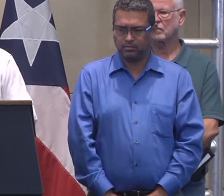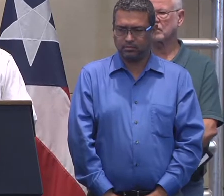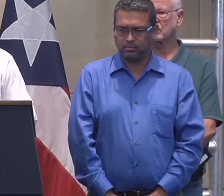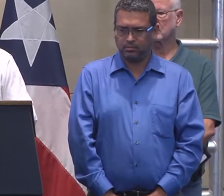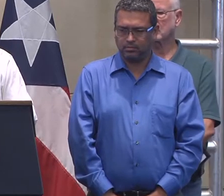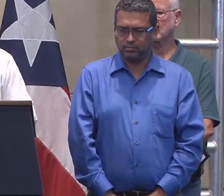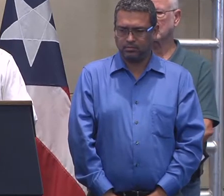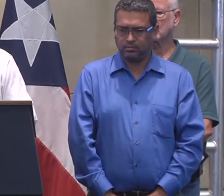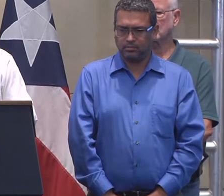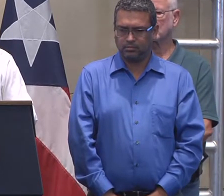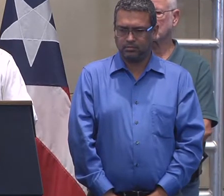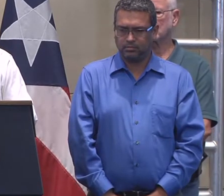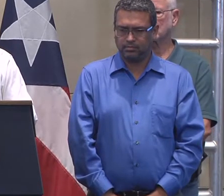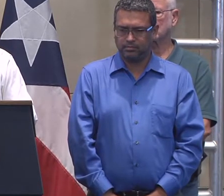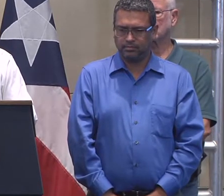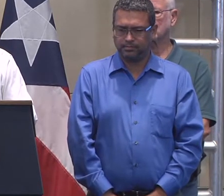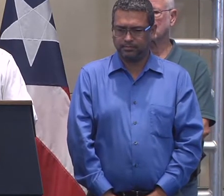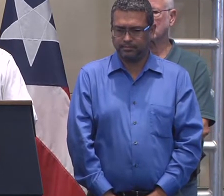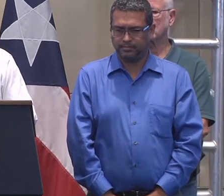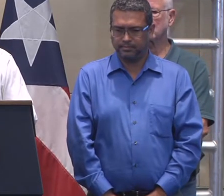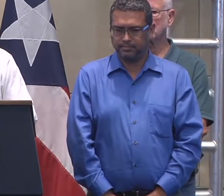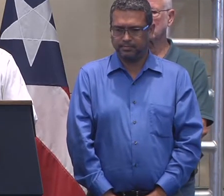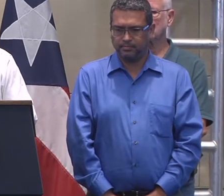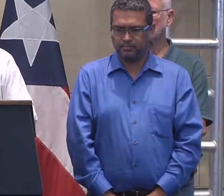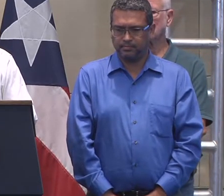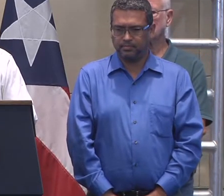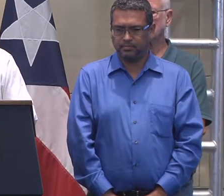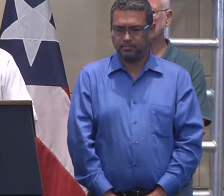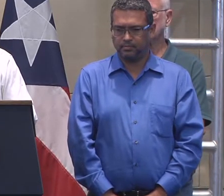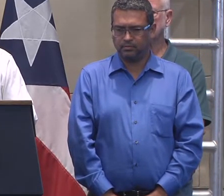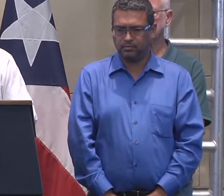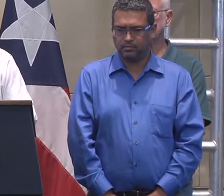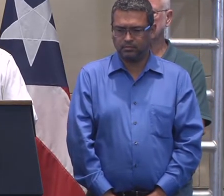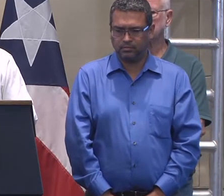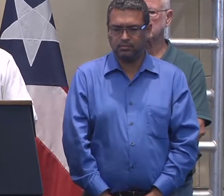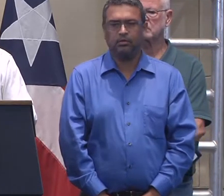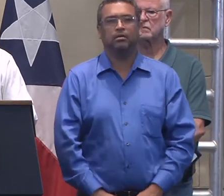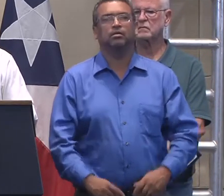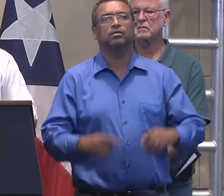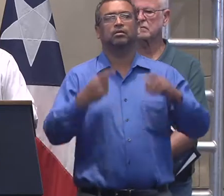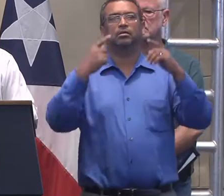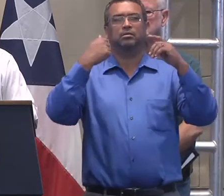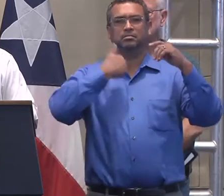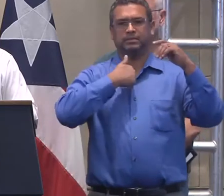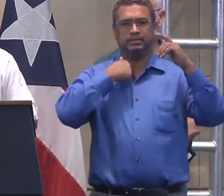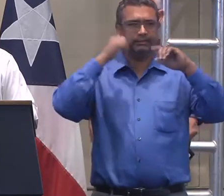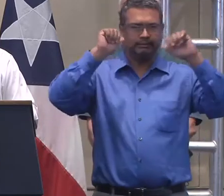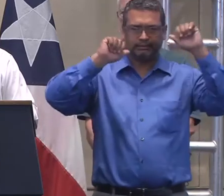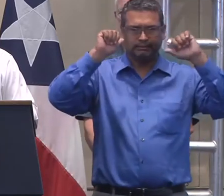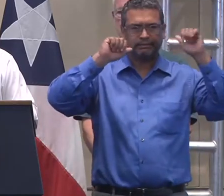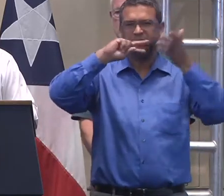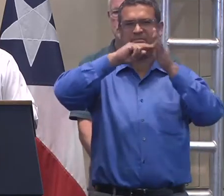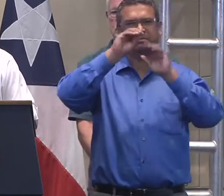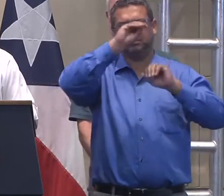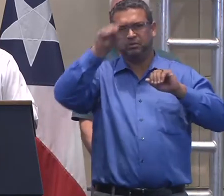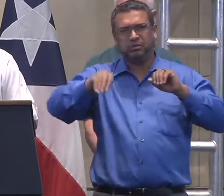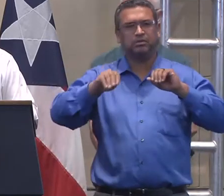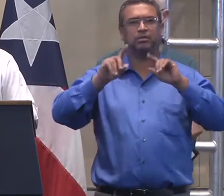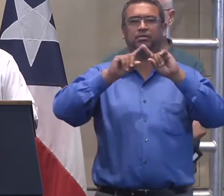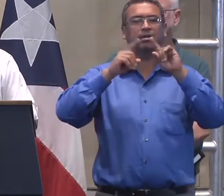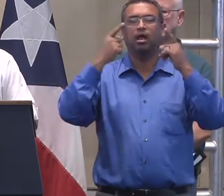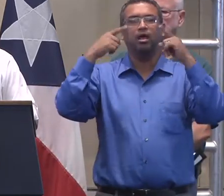muy útil. Te informa un trabajo titánico, pero a la misma vez la necesidad es tan